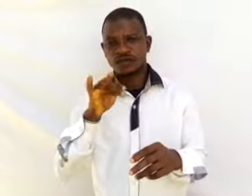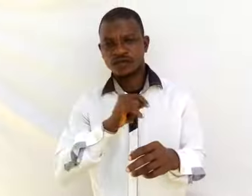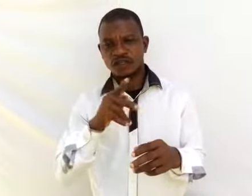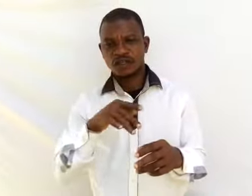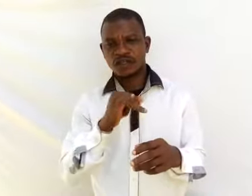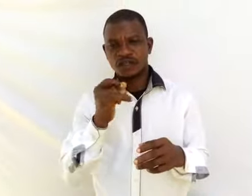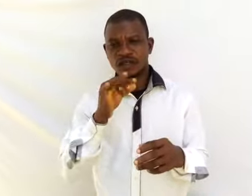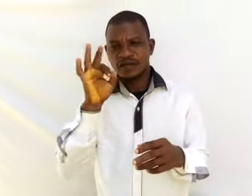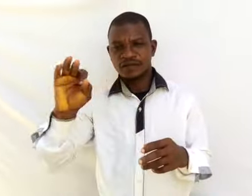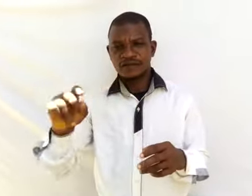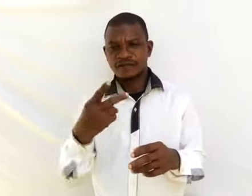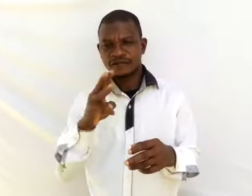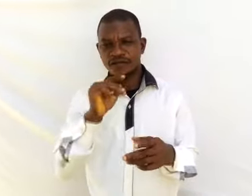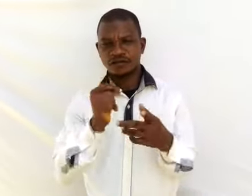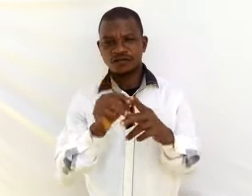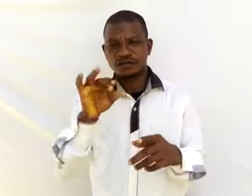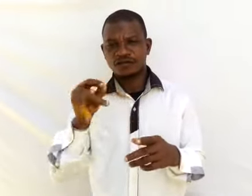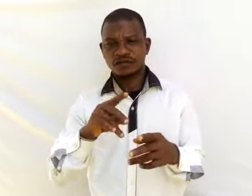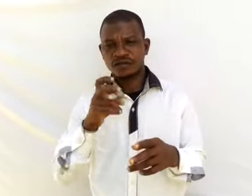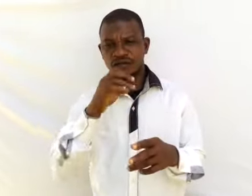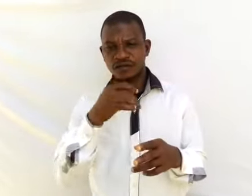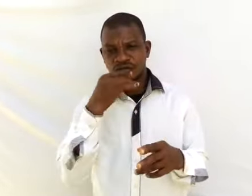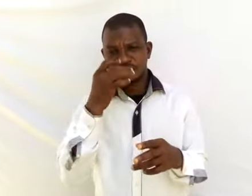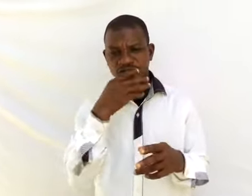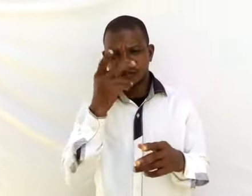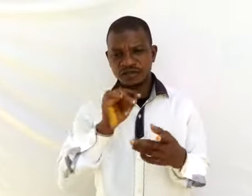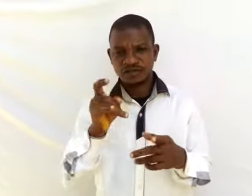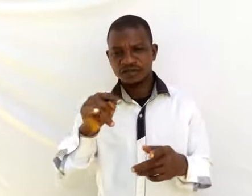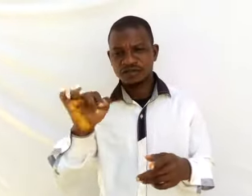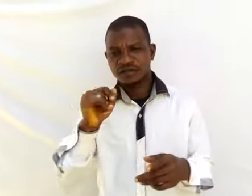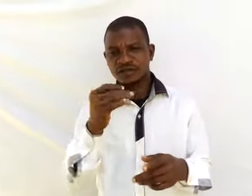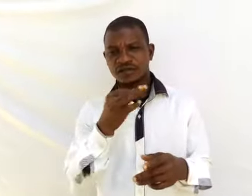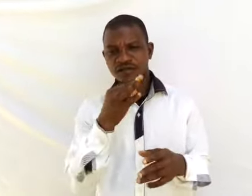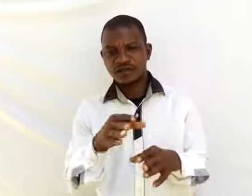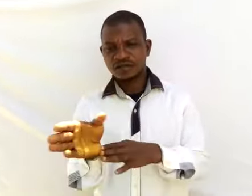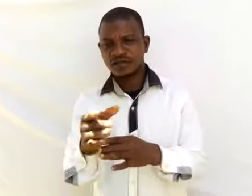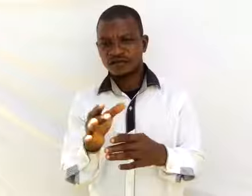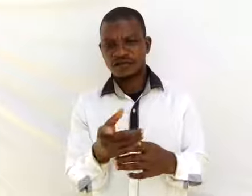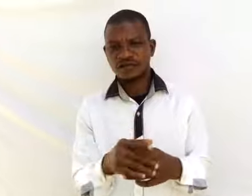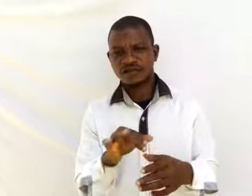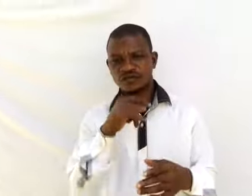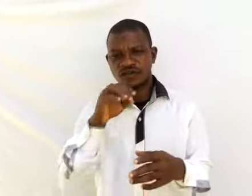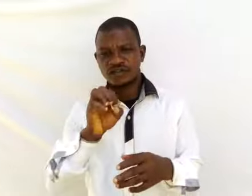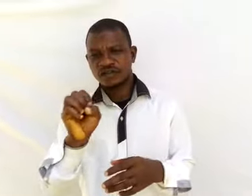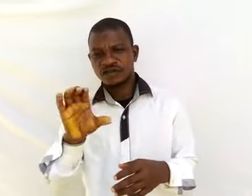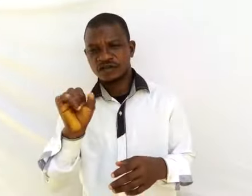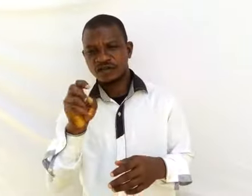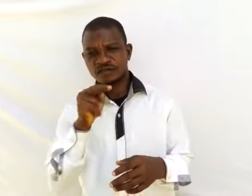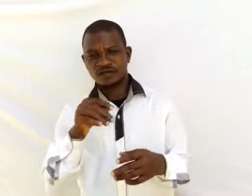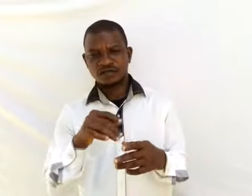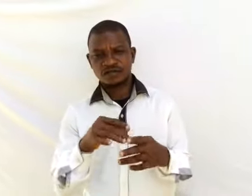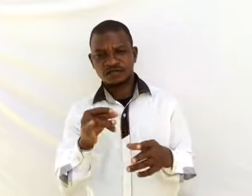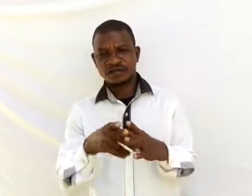fourth population of tiger fish. When ecologists carry out population studies in a